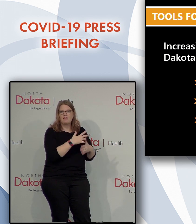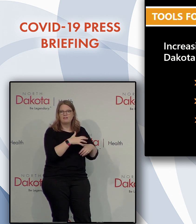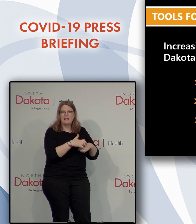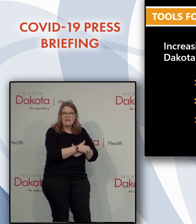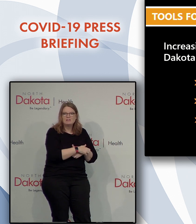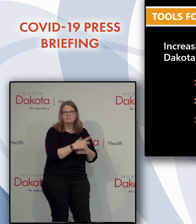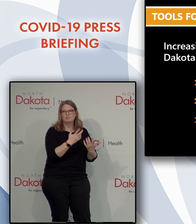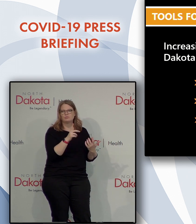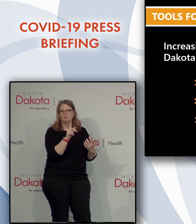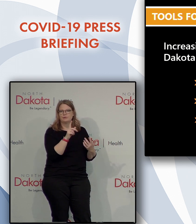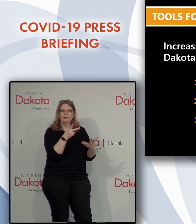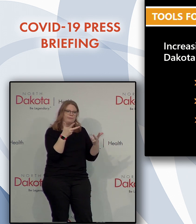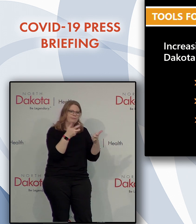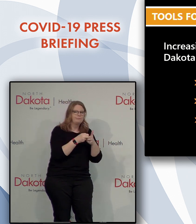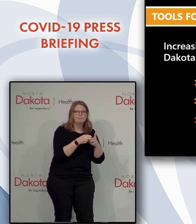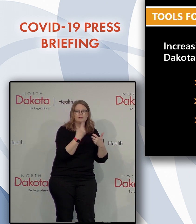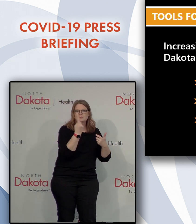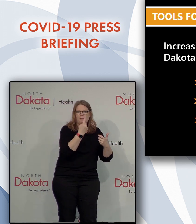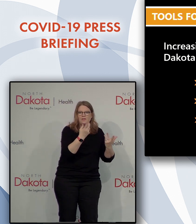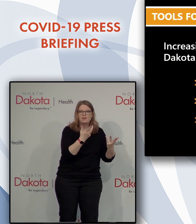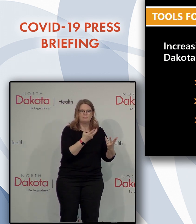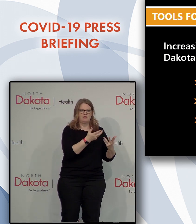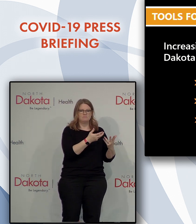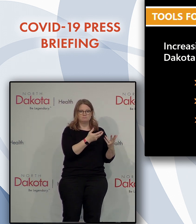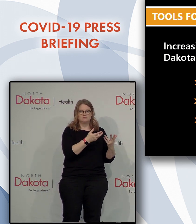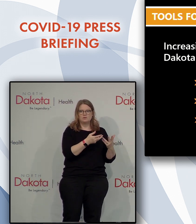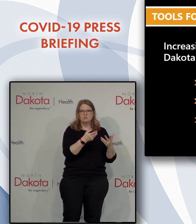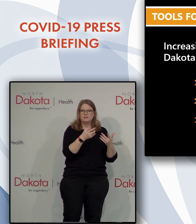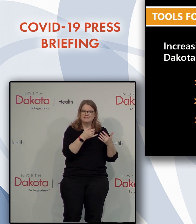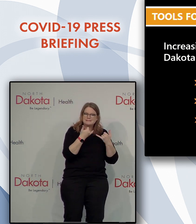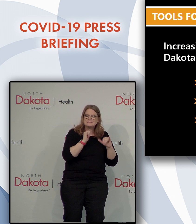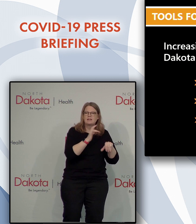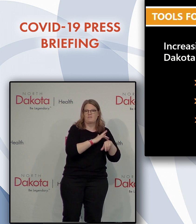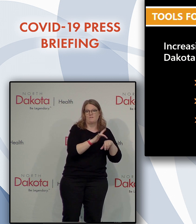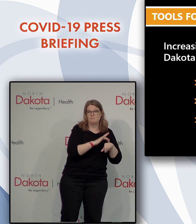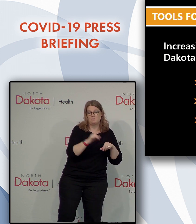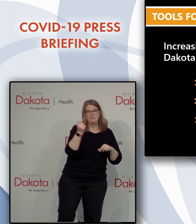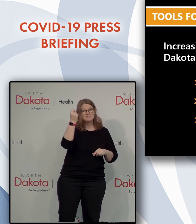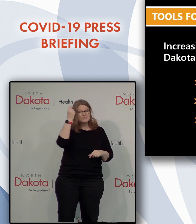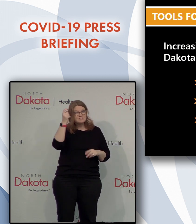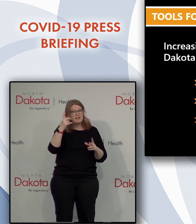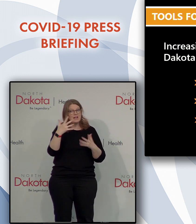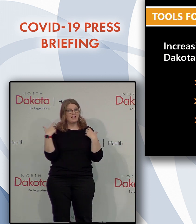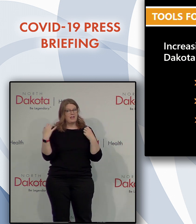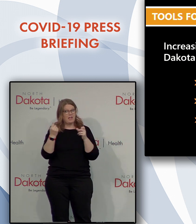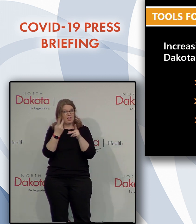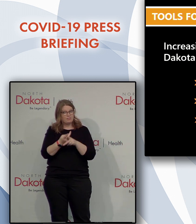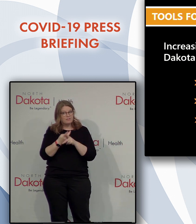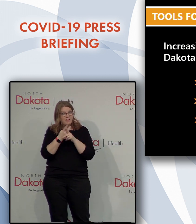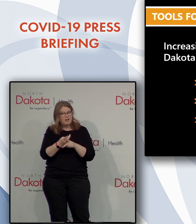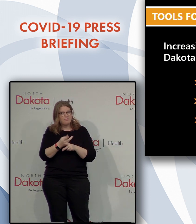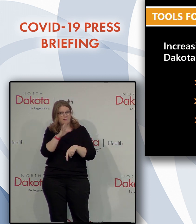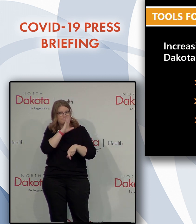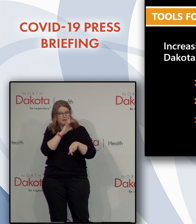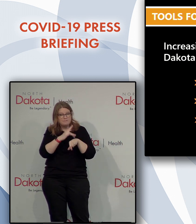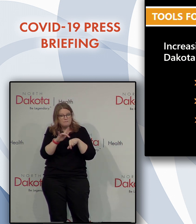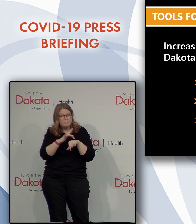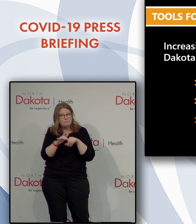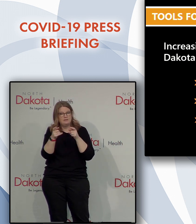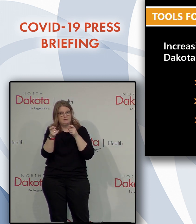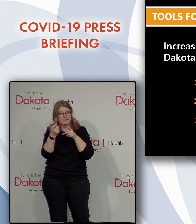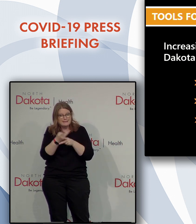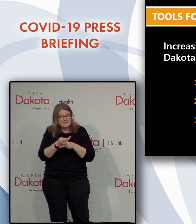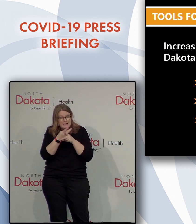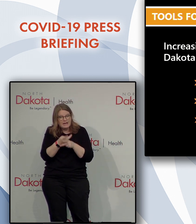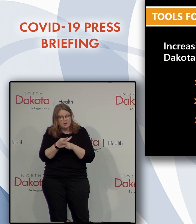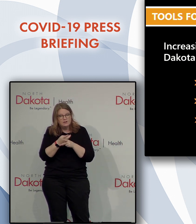trauma, because again, we're managing our healthcare capacity for all all disease tracks, not just for COVID.